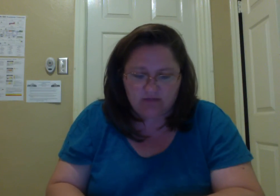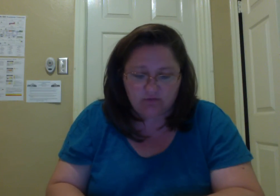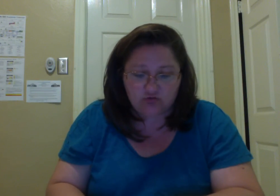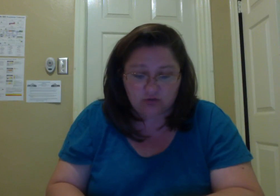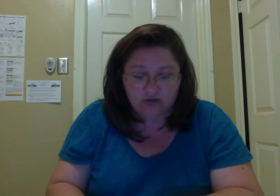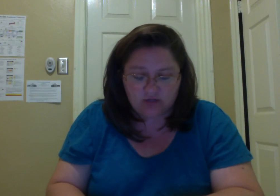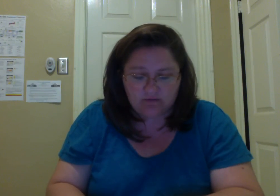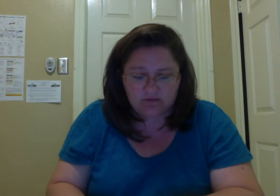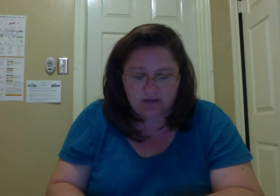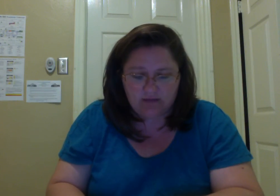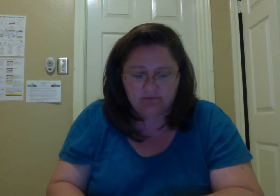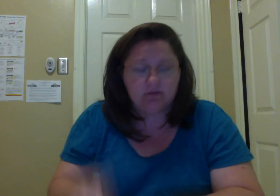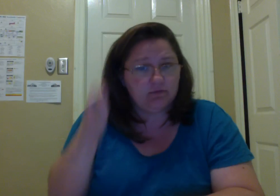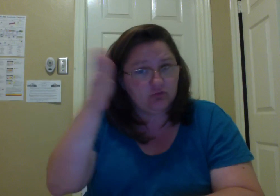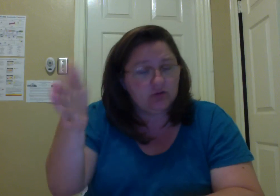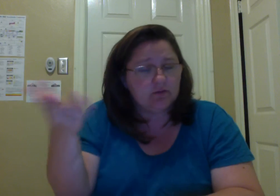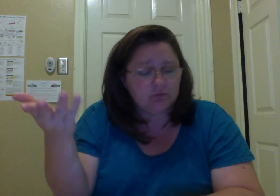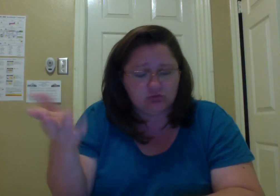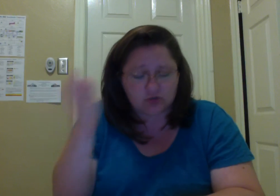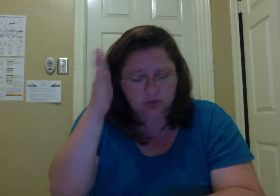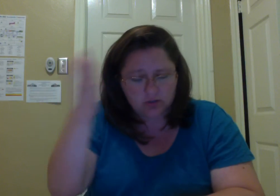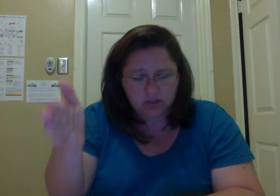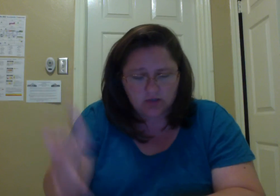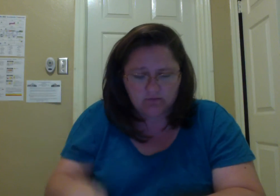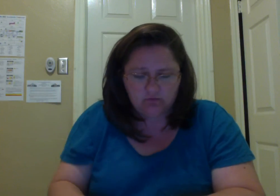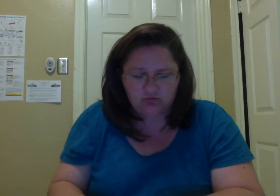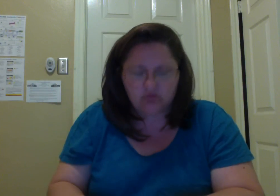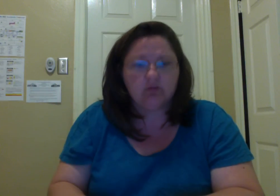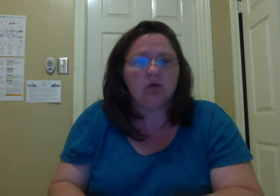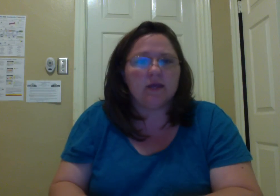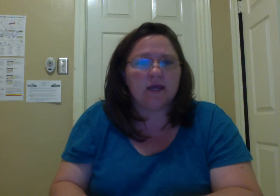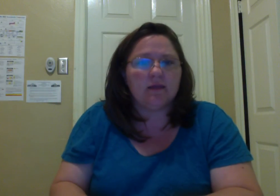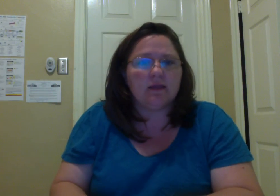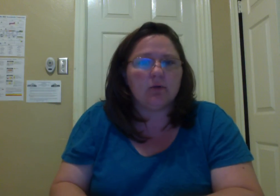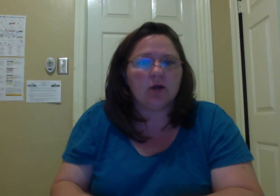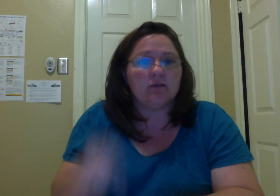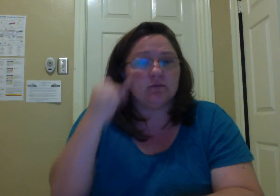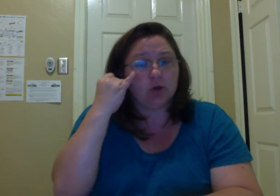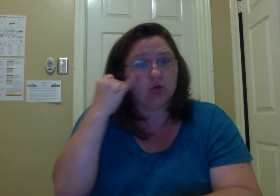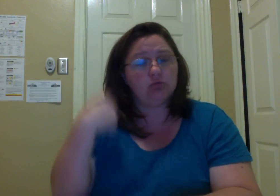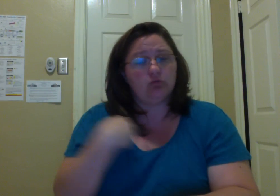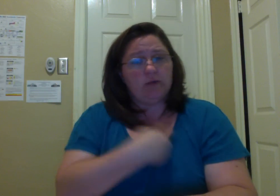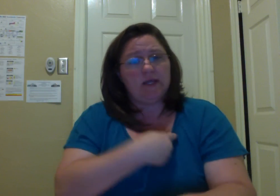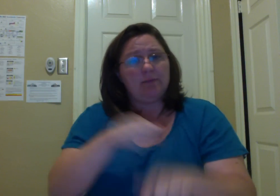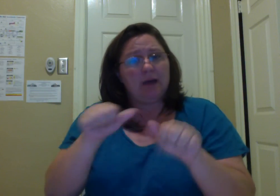the direction of his life, his future. So again, that part is, suppose we